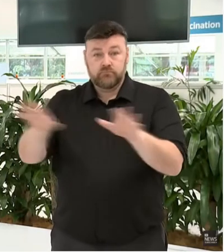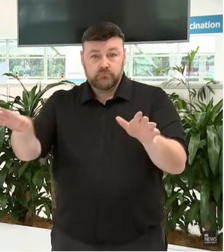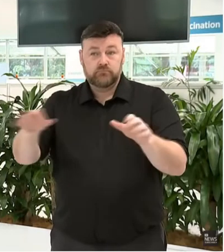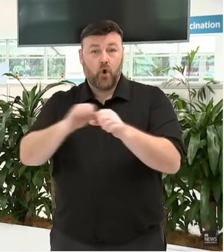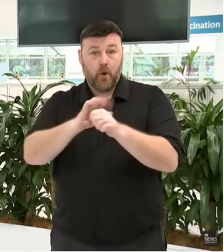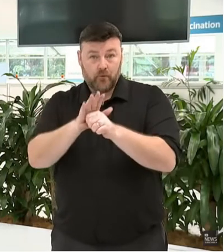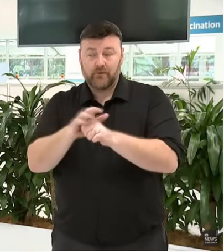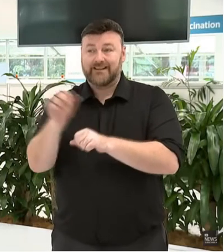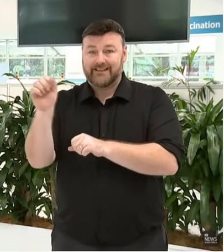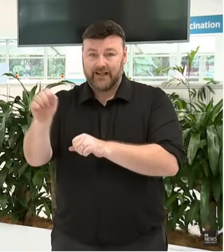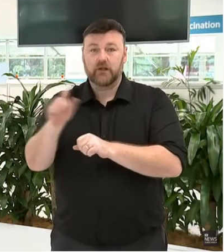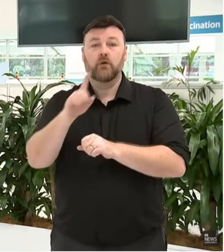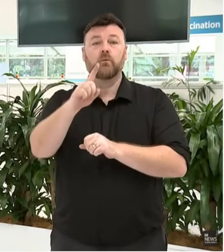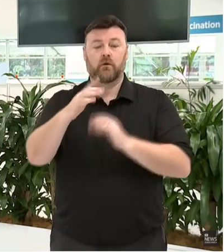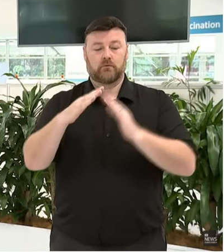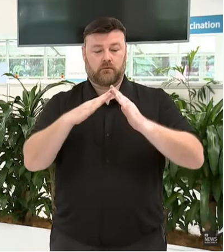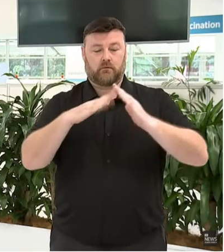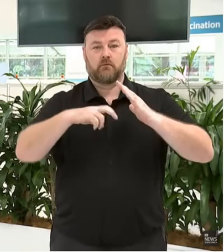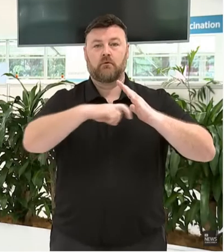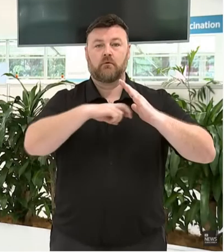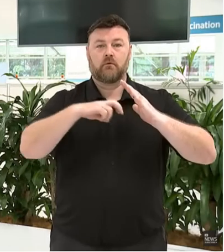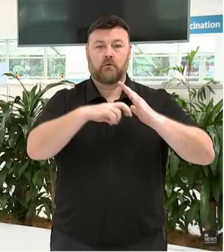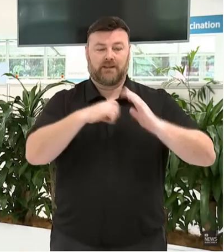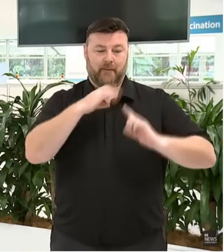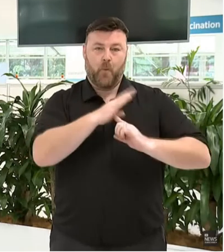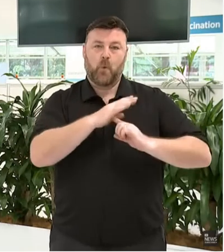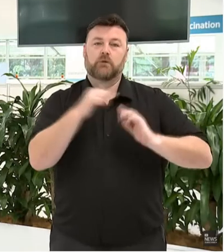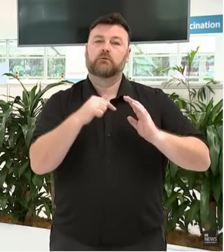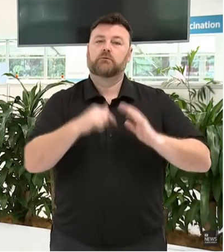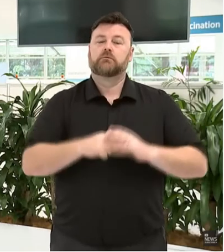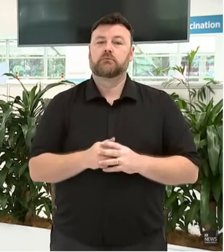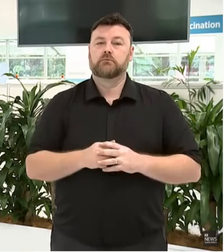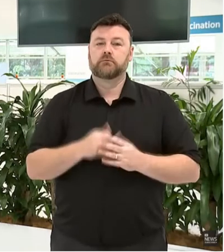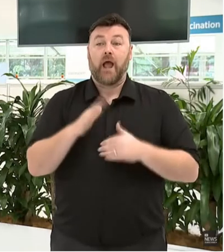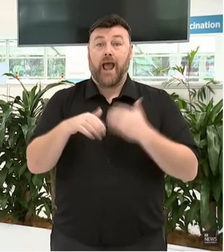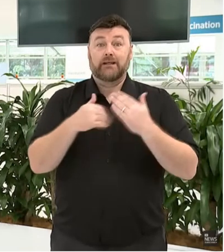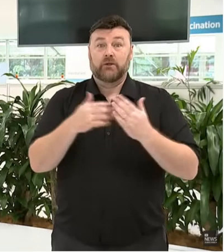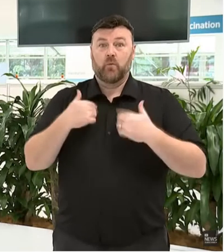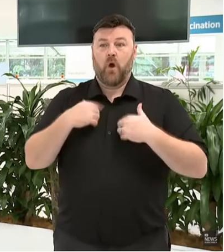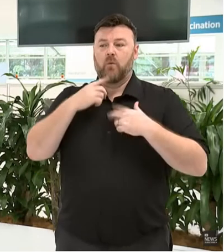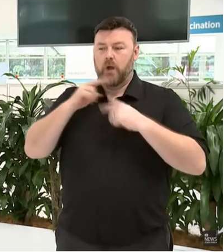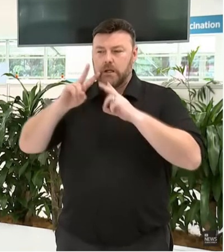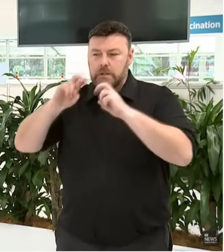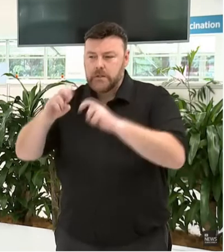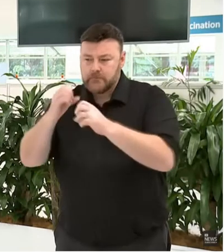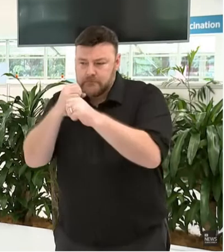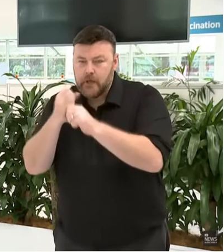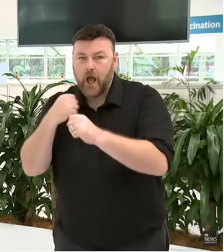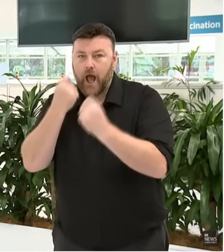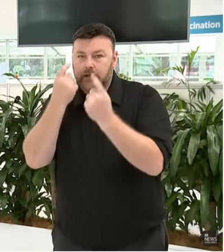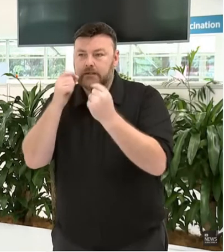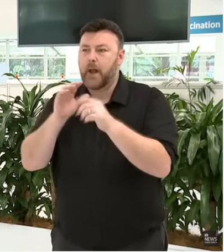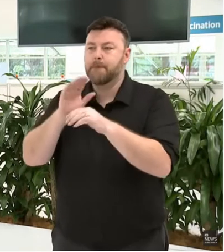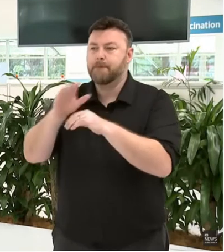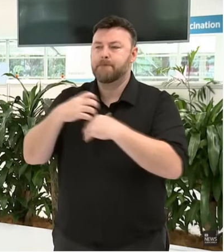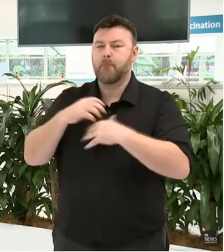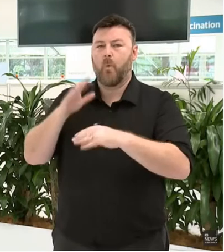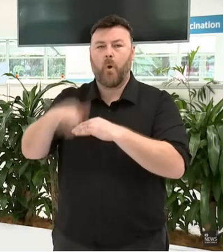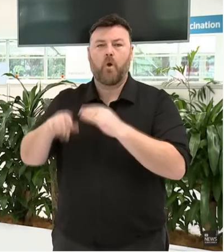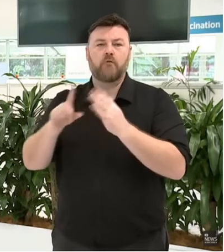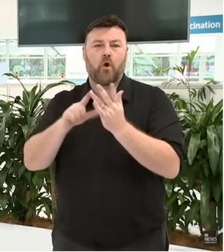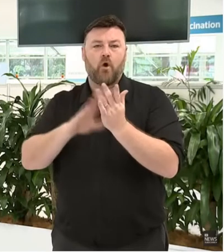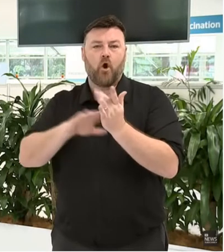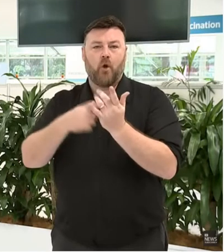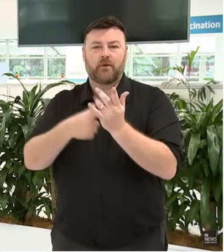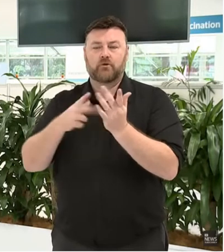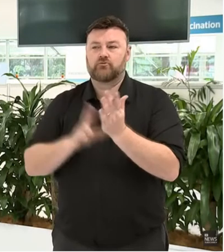those isolation requirements in place as we learn to understand more about this variant. Will you reintroduce support